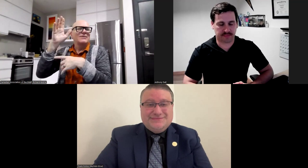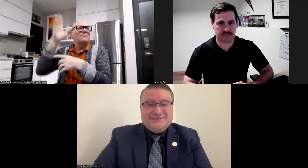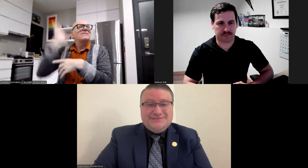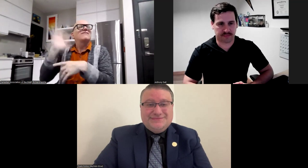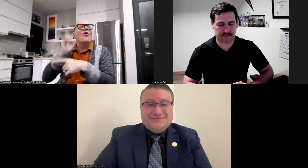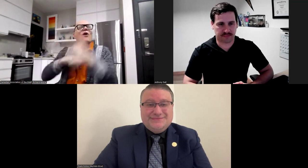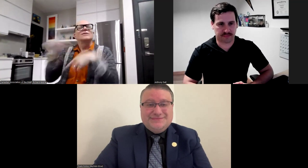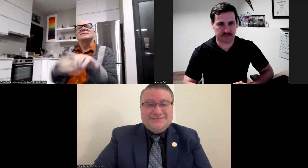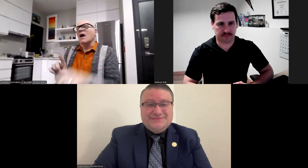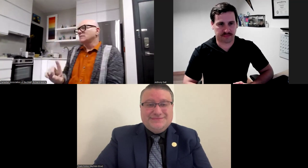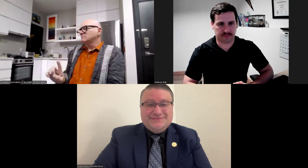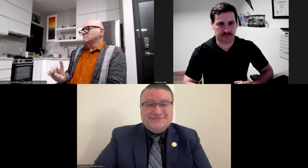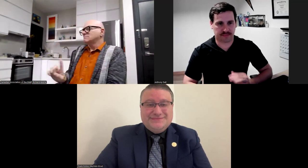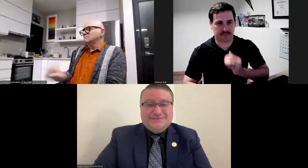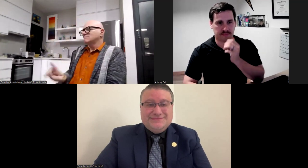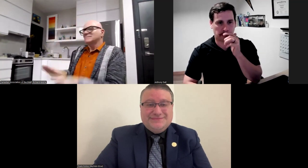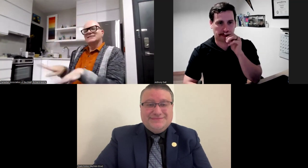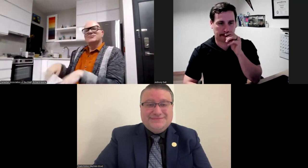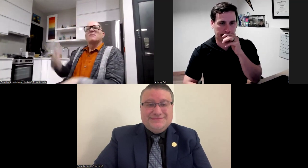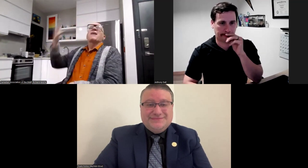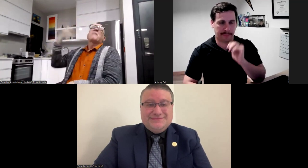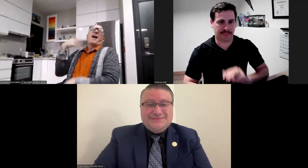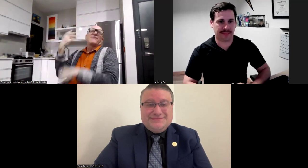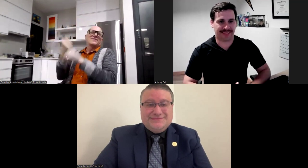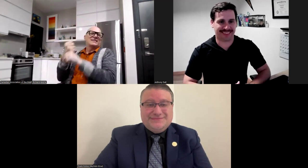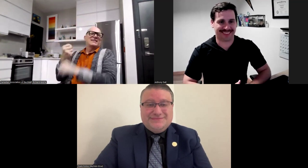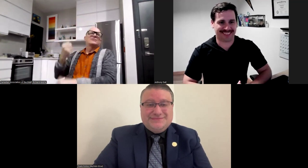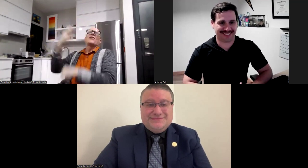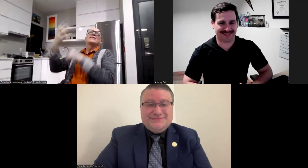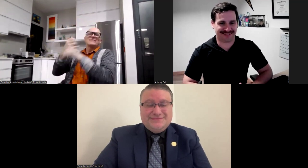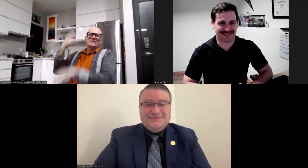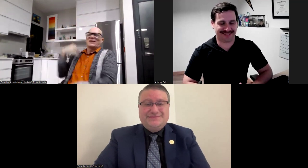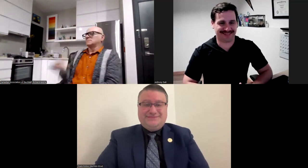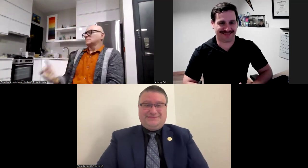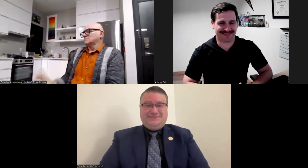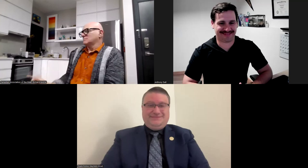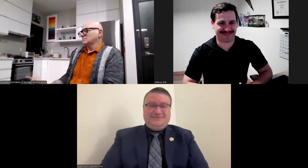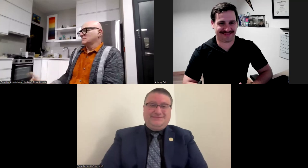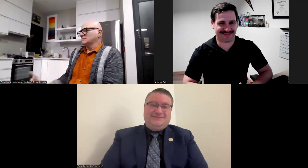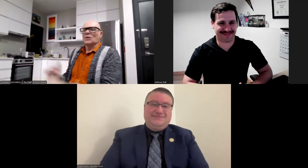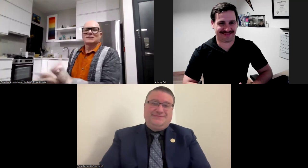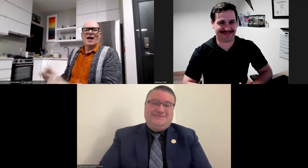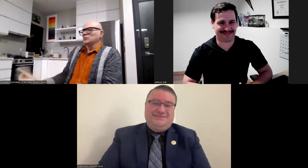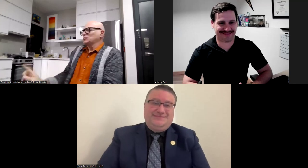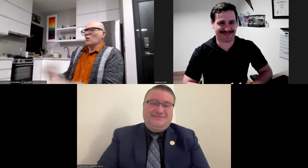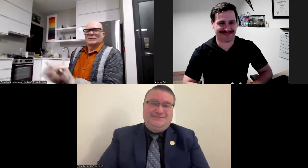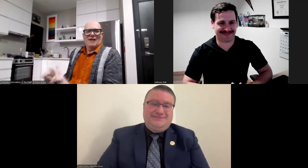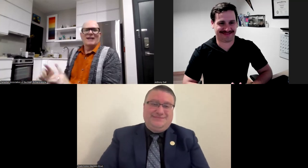going to grow up one day, you know, and we remember people used to be told way back in the day that